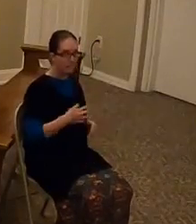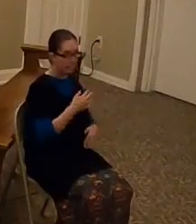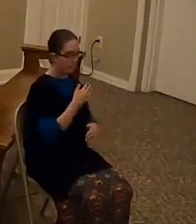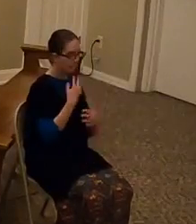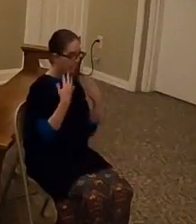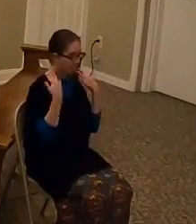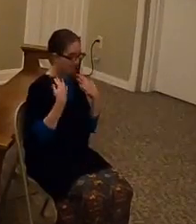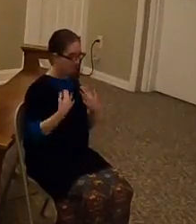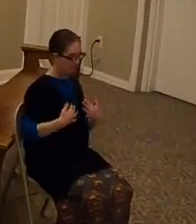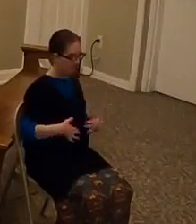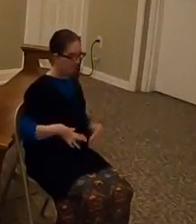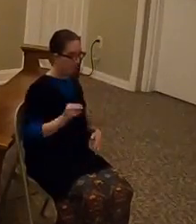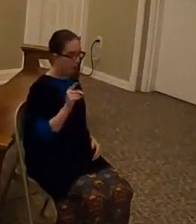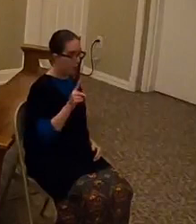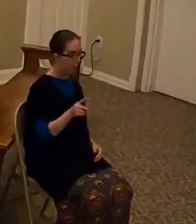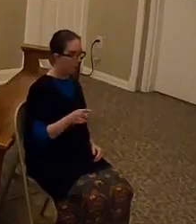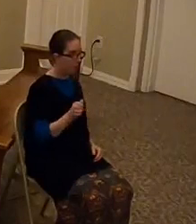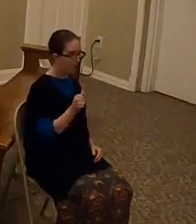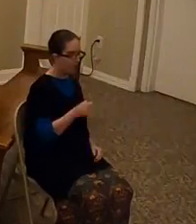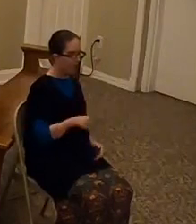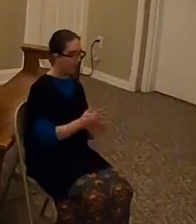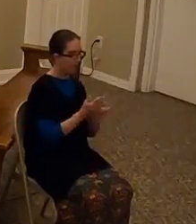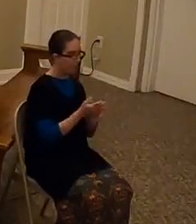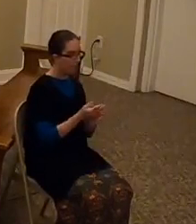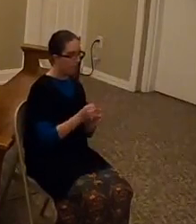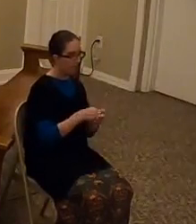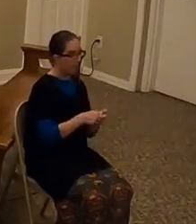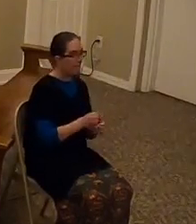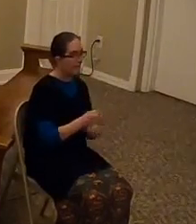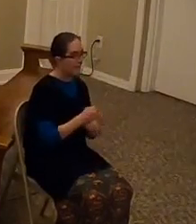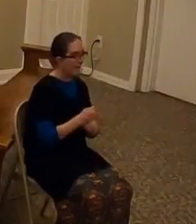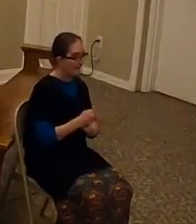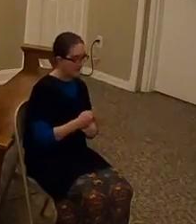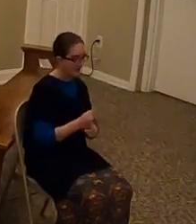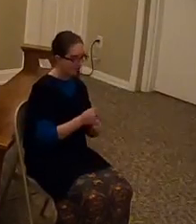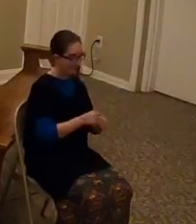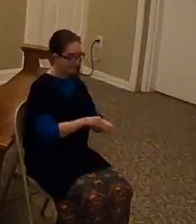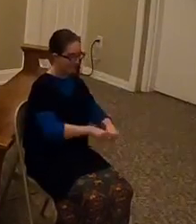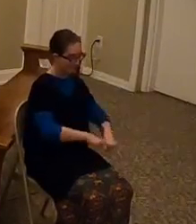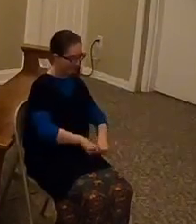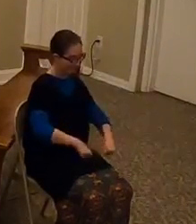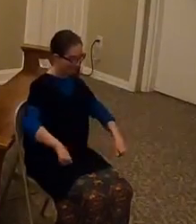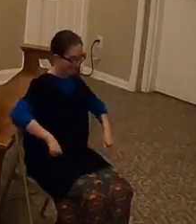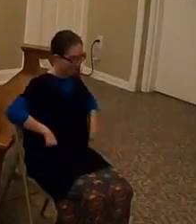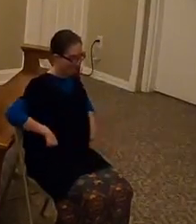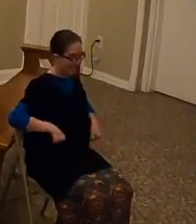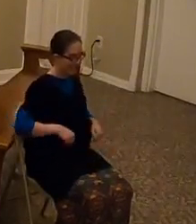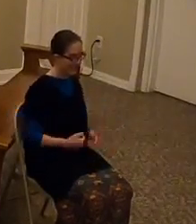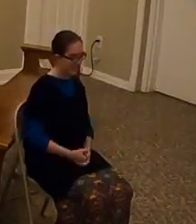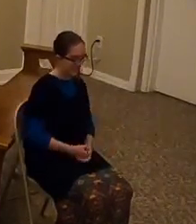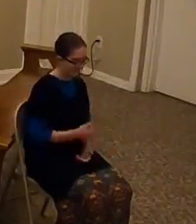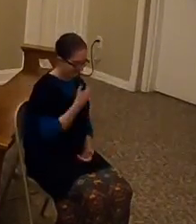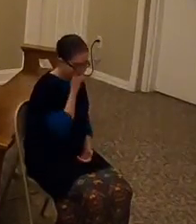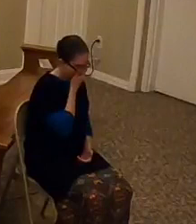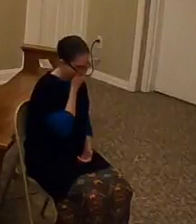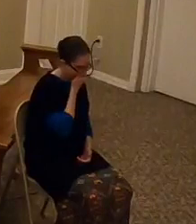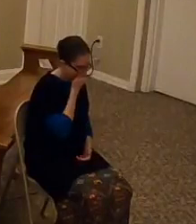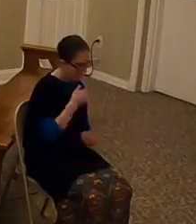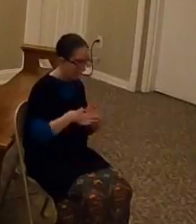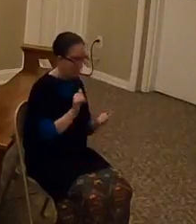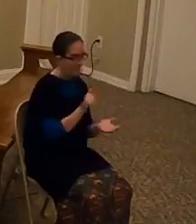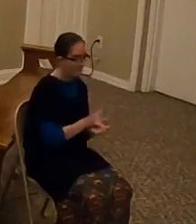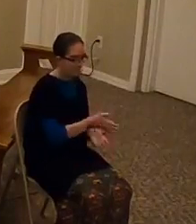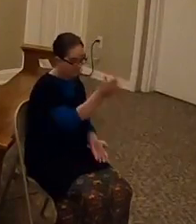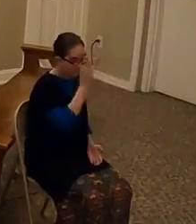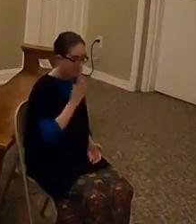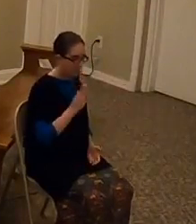body. Nobody else in the Bible was ever recorded making fig leaf aprons. Amen. Only them. Because after